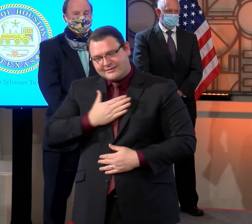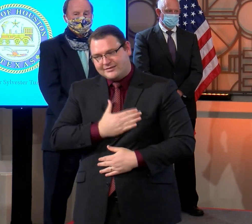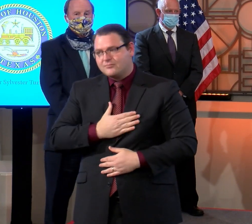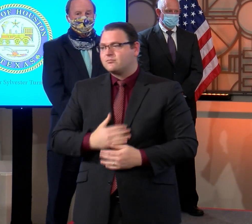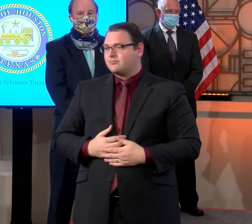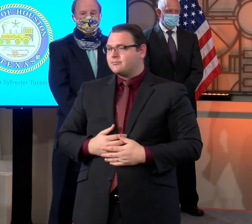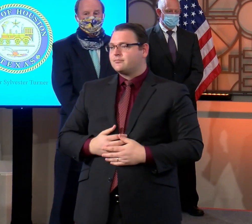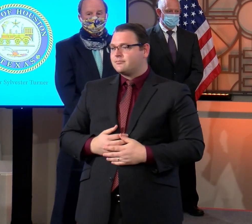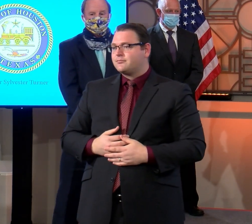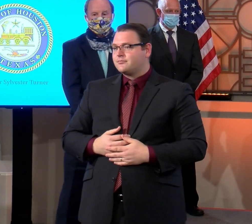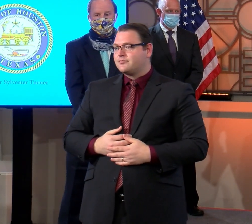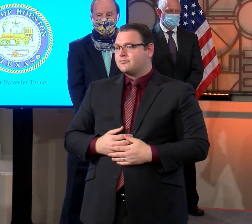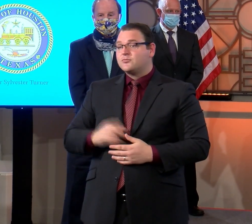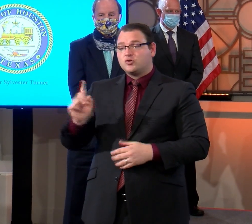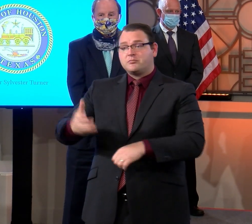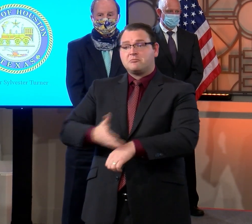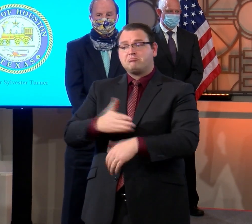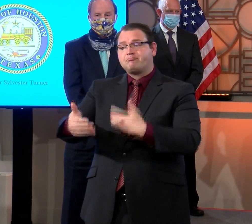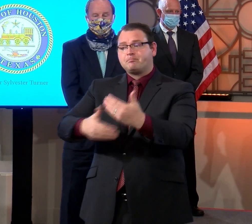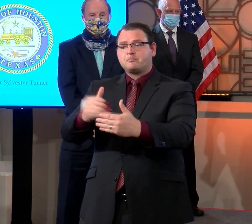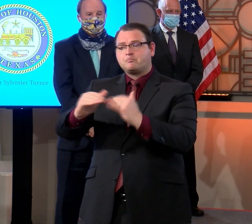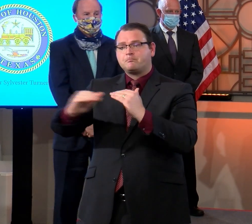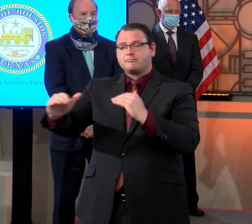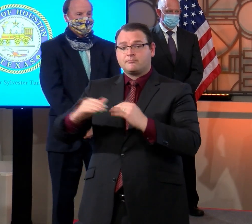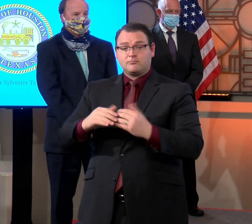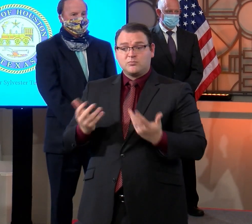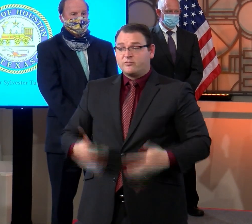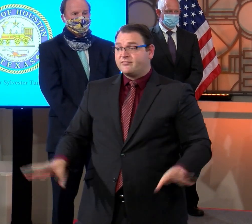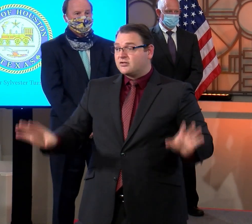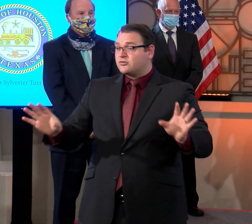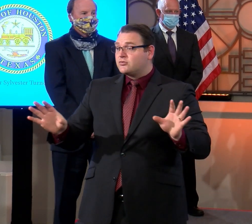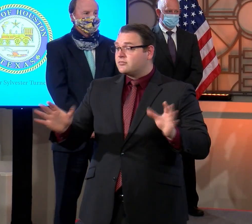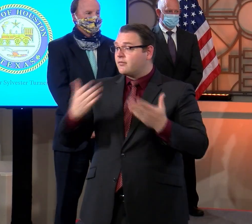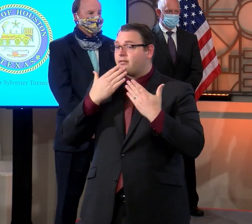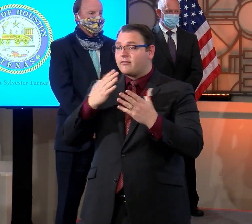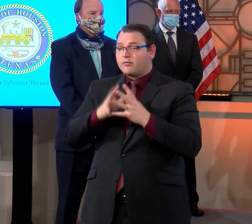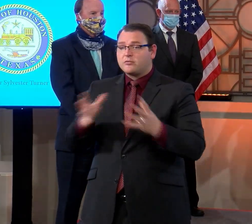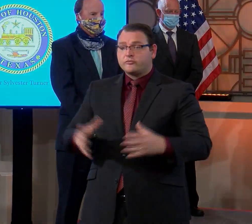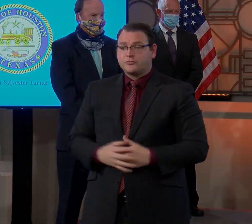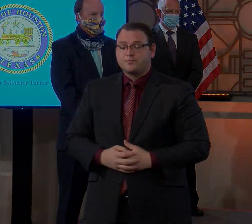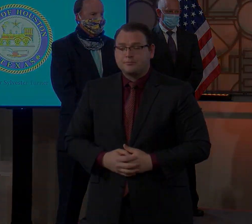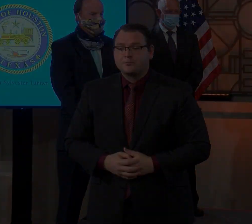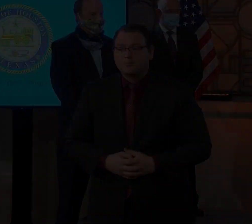today. And then we'll pick it up real soon. So thank you all so very, very much.